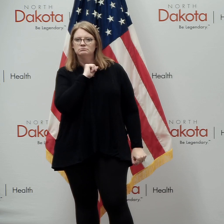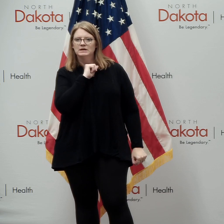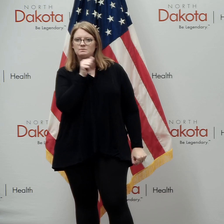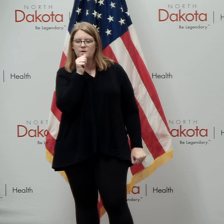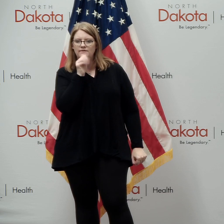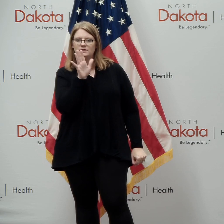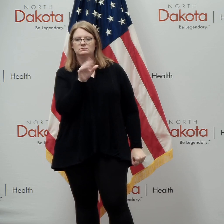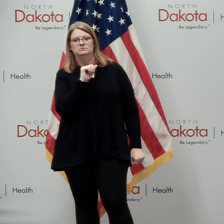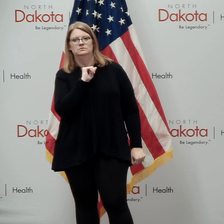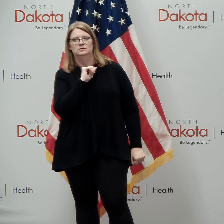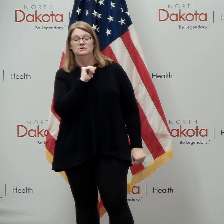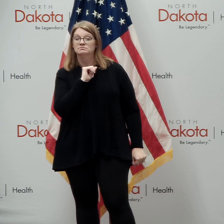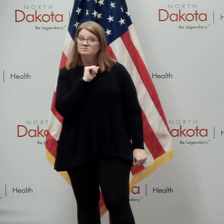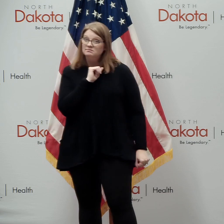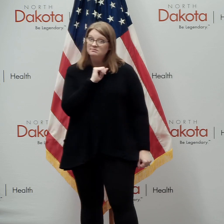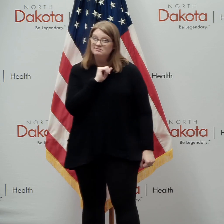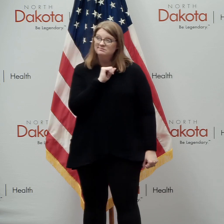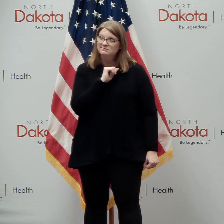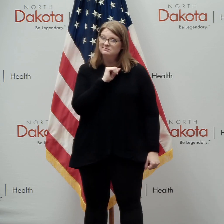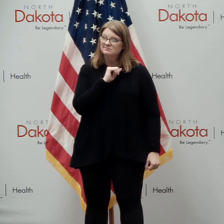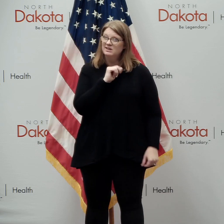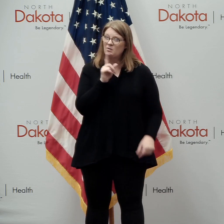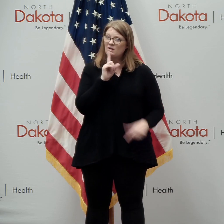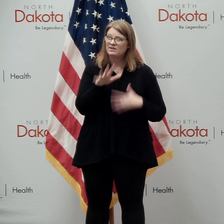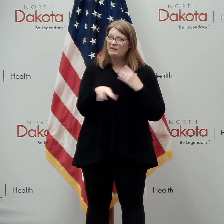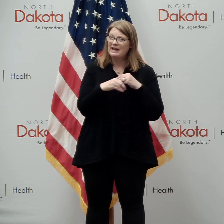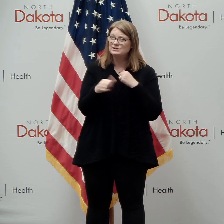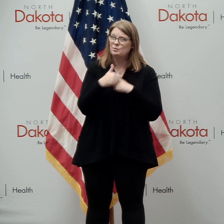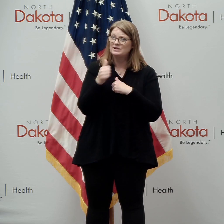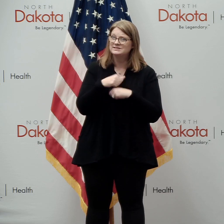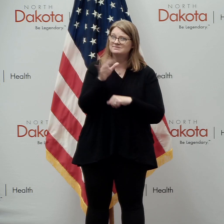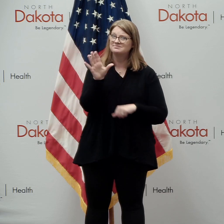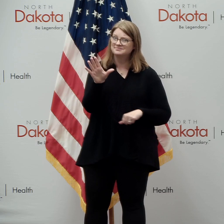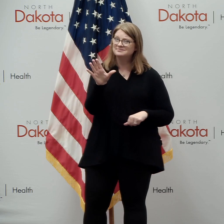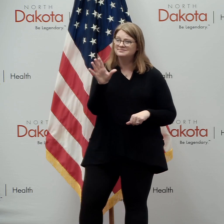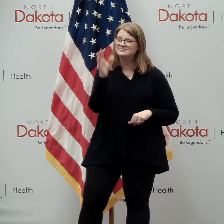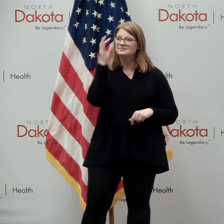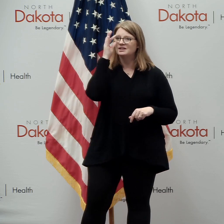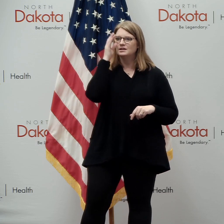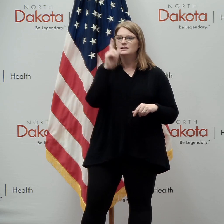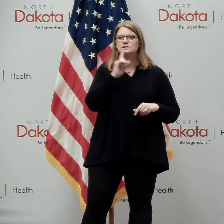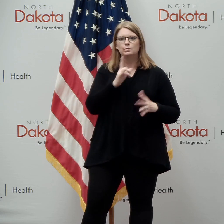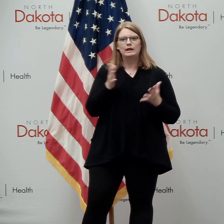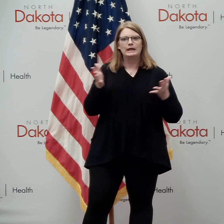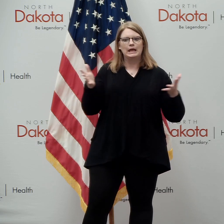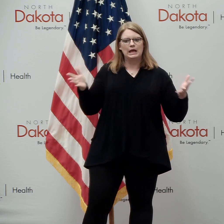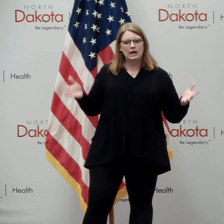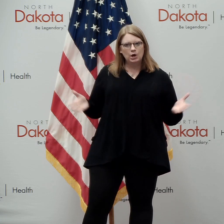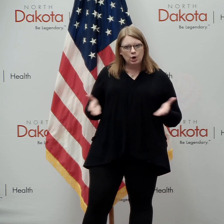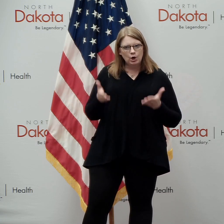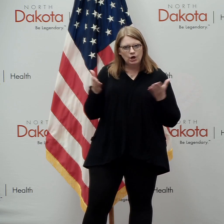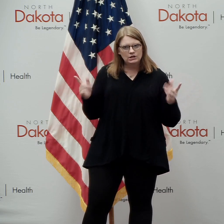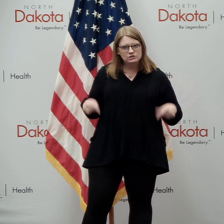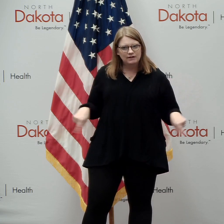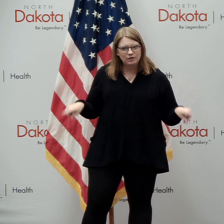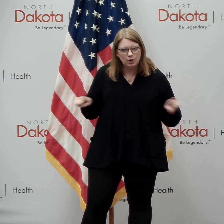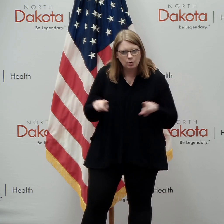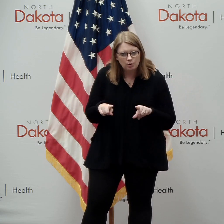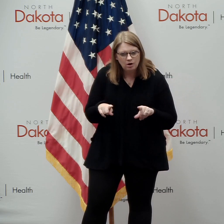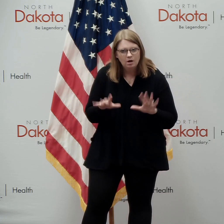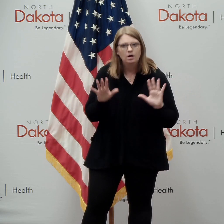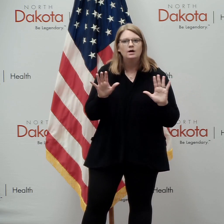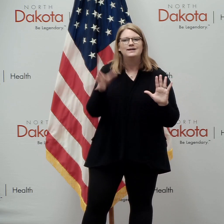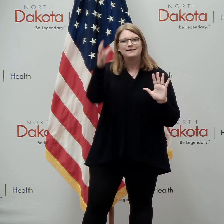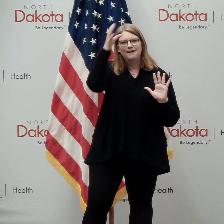in fact you may be actually adding to their risk. And so again, I would just encourage people to take a common sense, practical